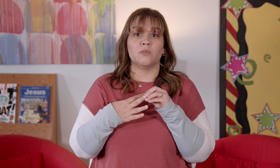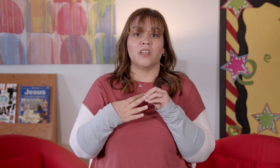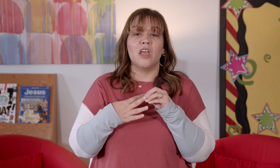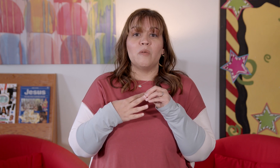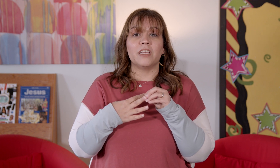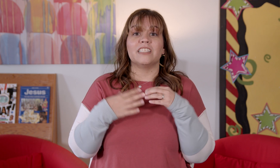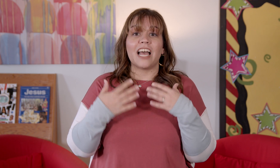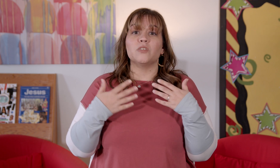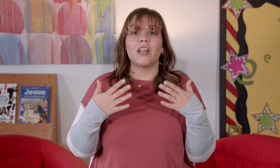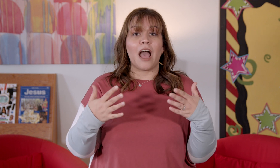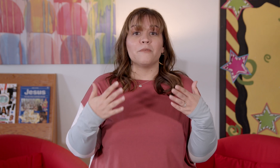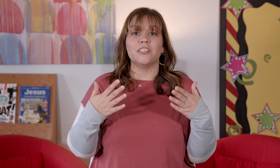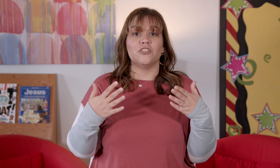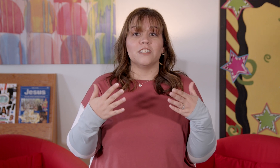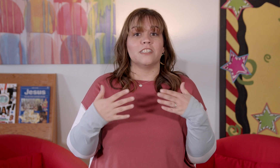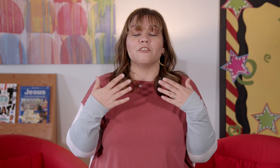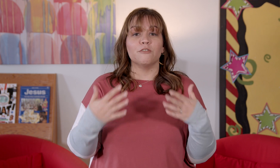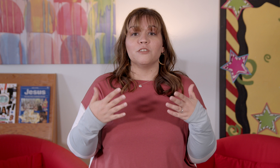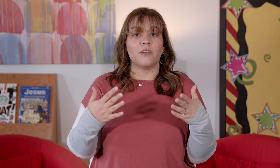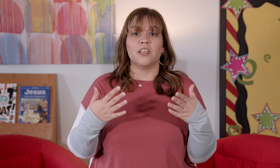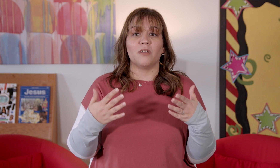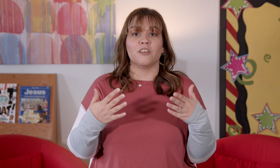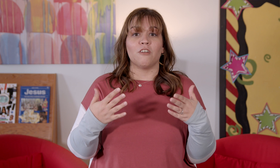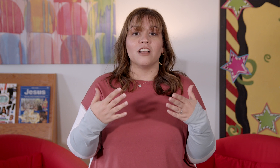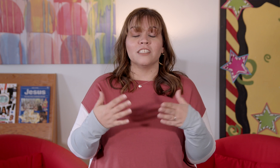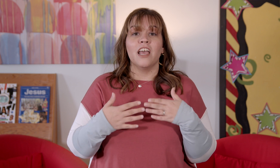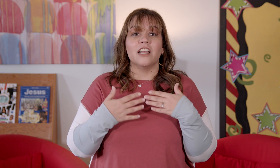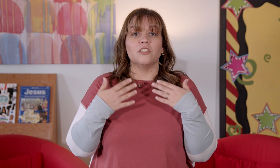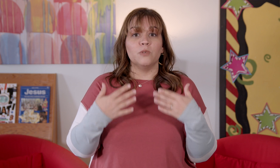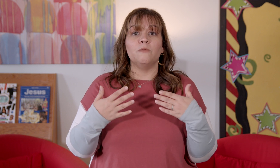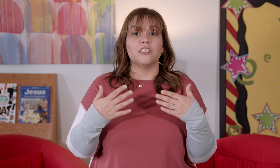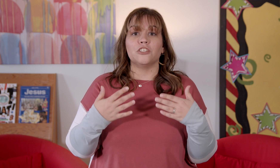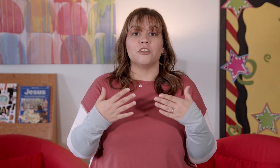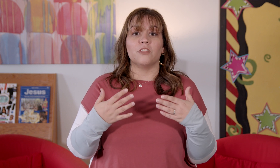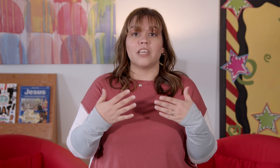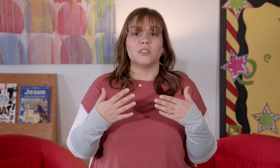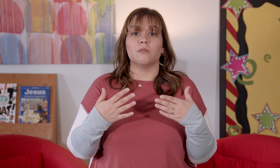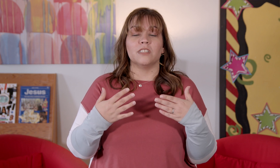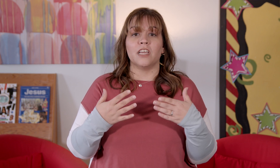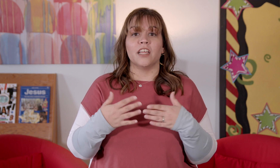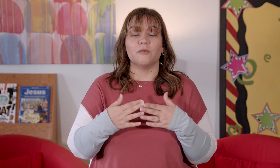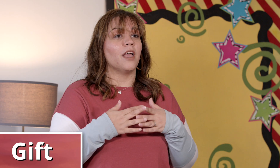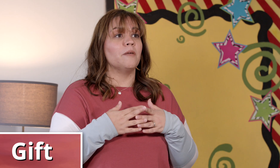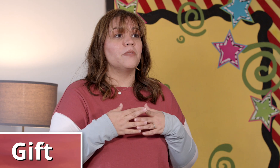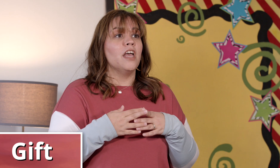one because that's what happened to Jesus. They crucified him on the cross, and so we want to show that that's what was done, okay?